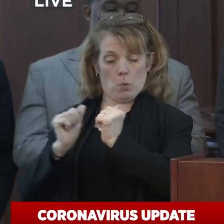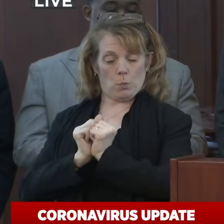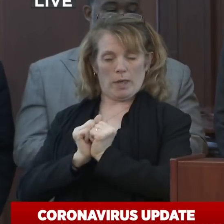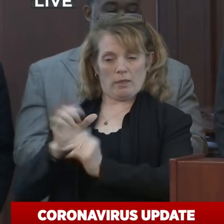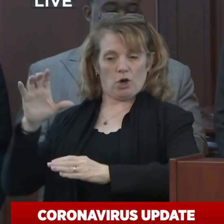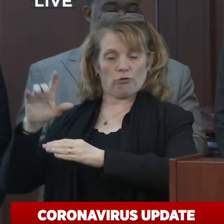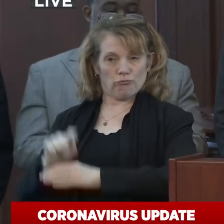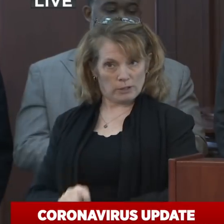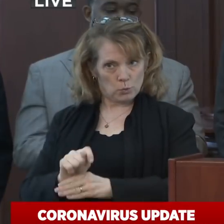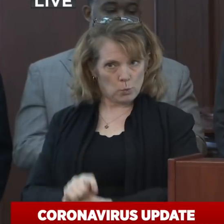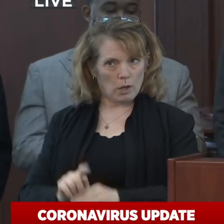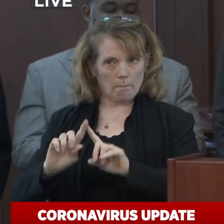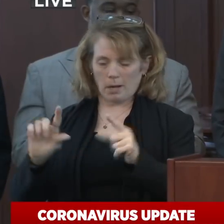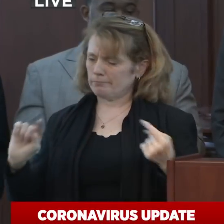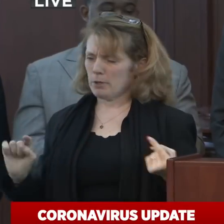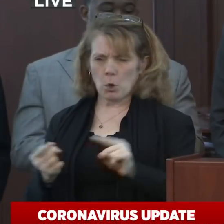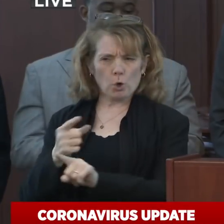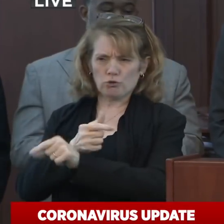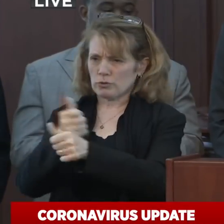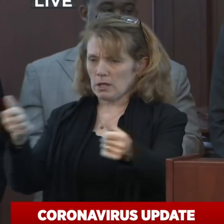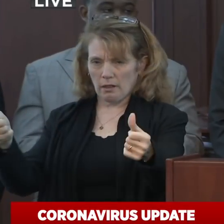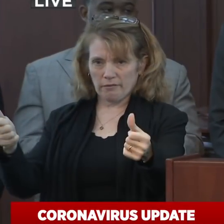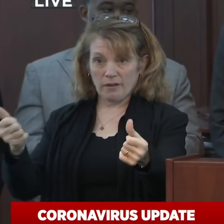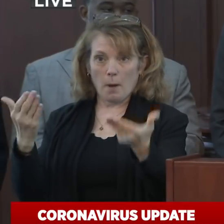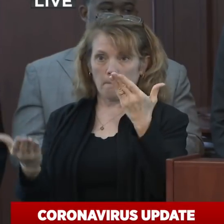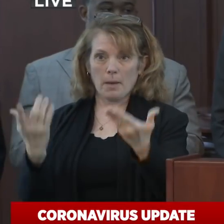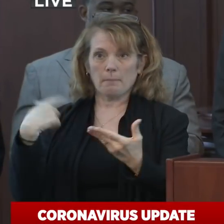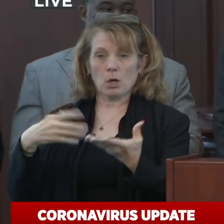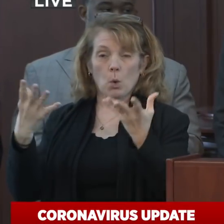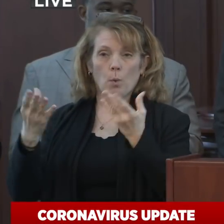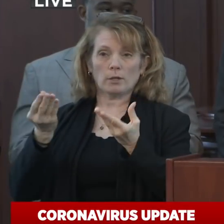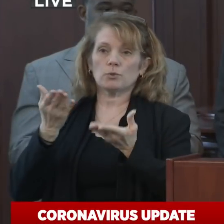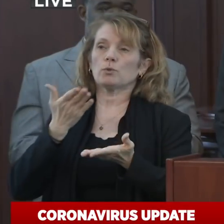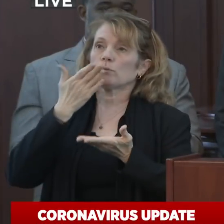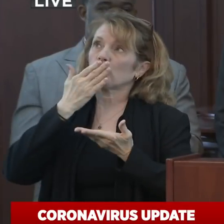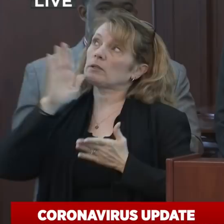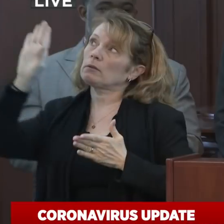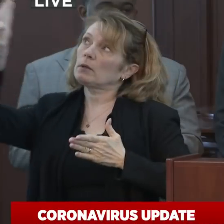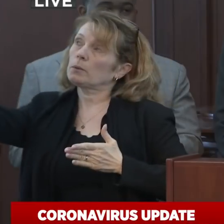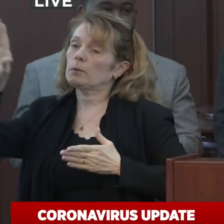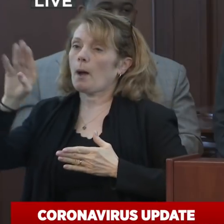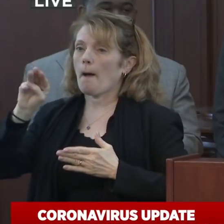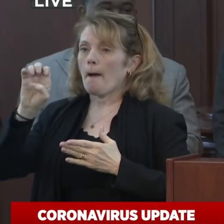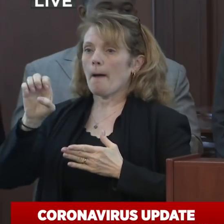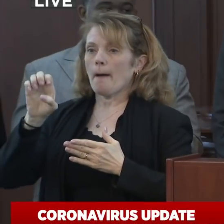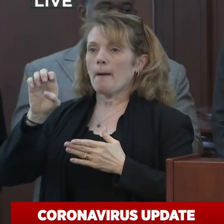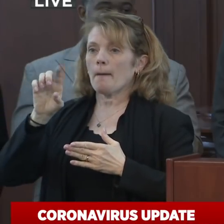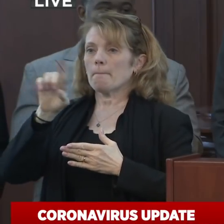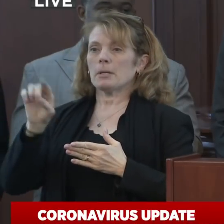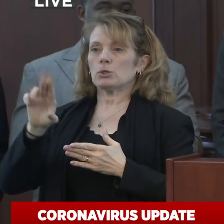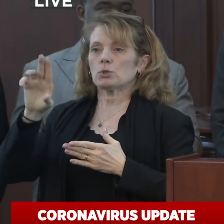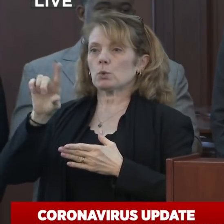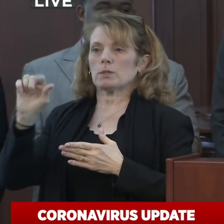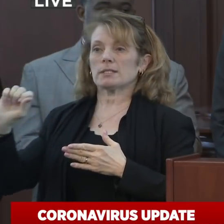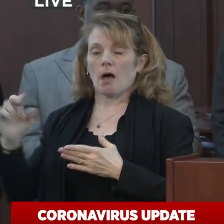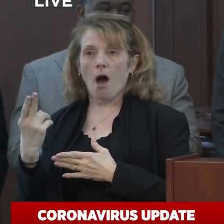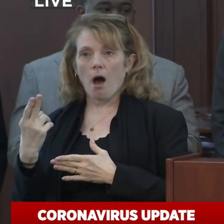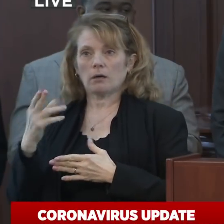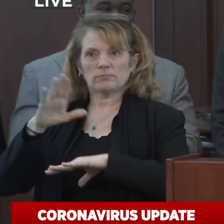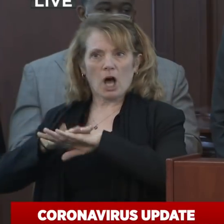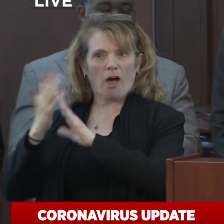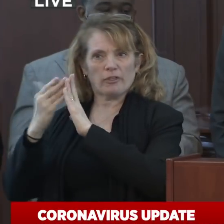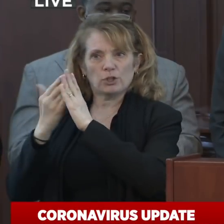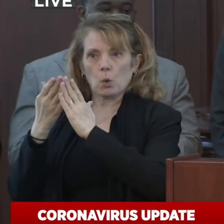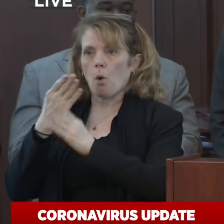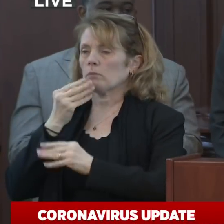hurt yourself by them. So even though we may want to kiss a mezuzah, which is a ritual box that's on a door. You may want to kiss it.